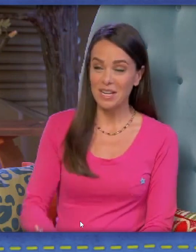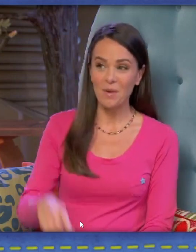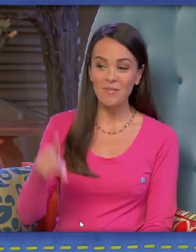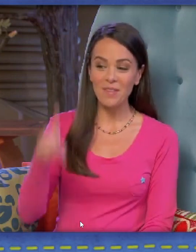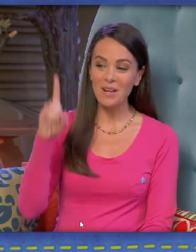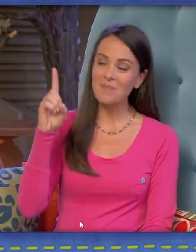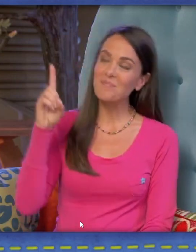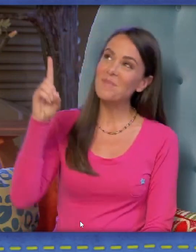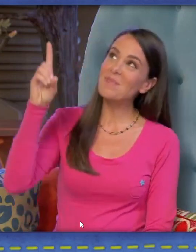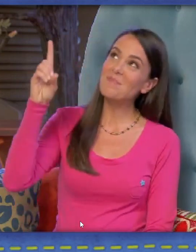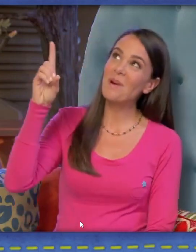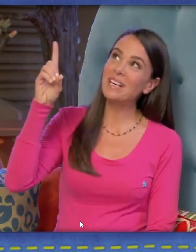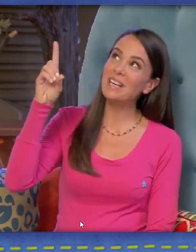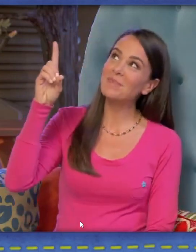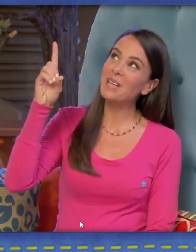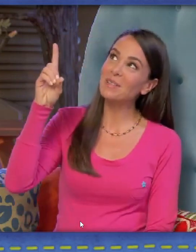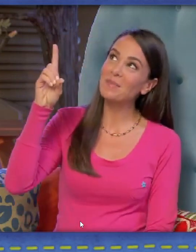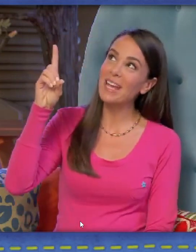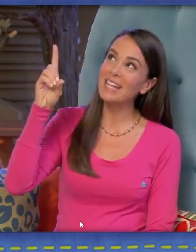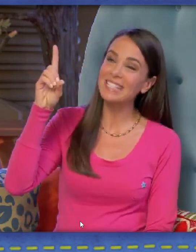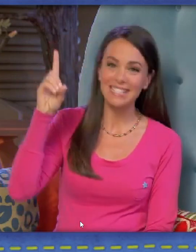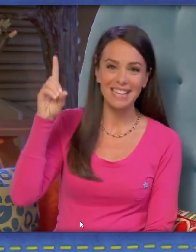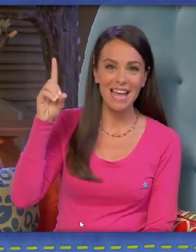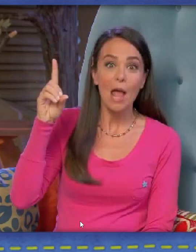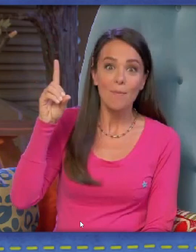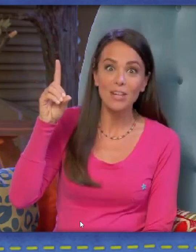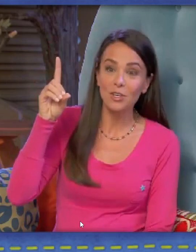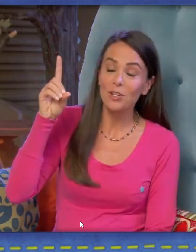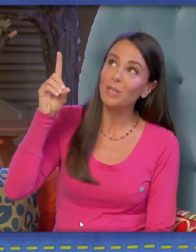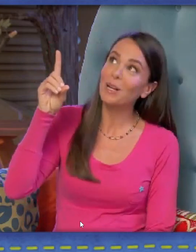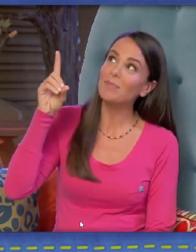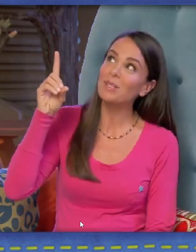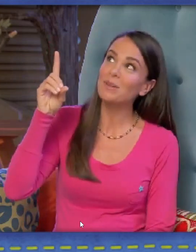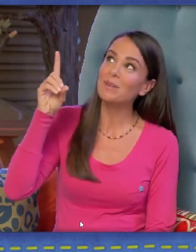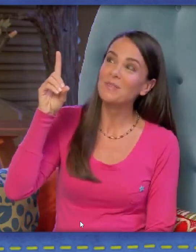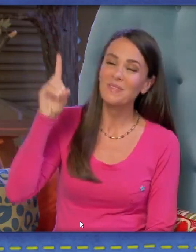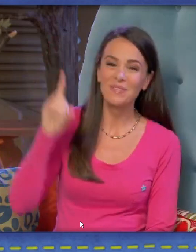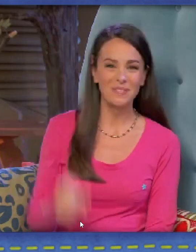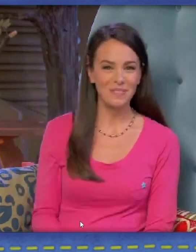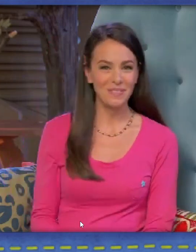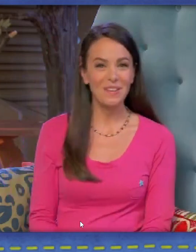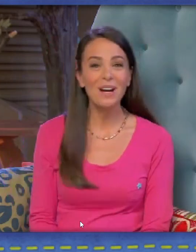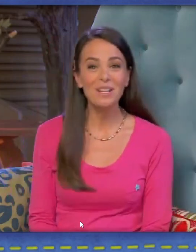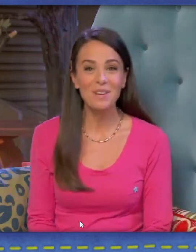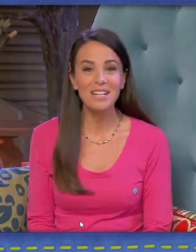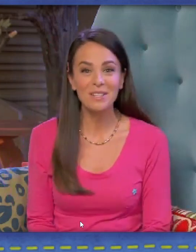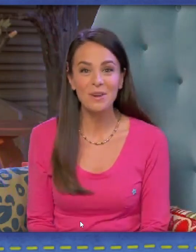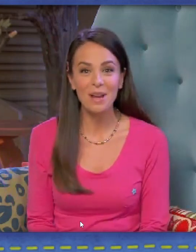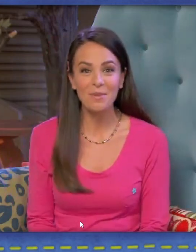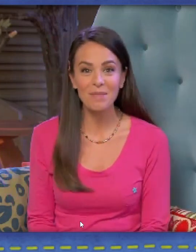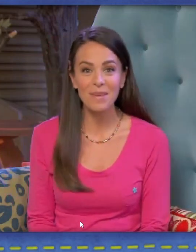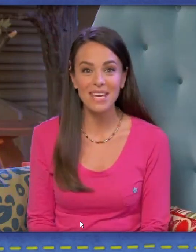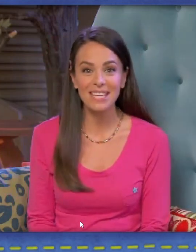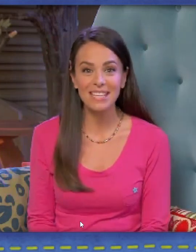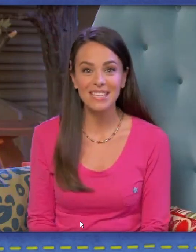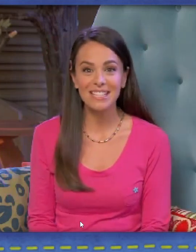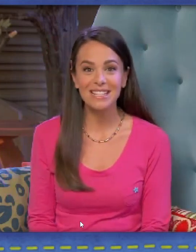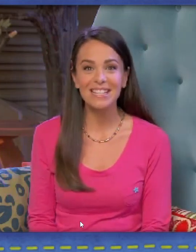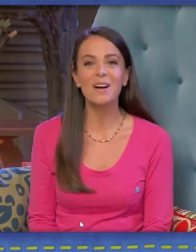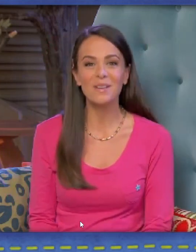You're going to take one finger and point it up to outer space. Make sure you look up, too. Are you ready to try it with